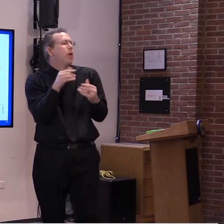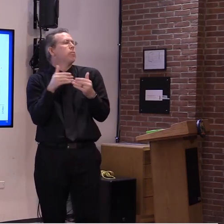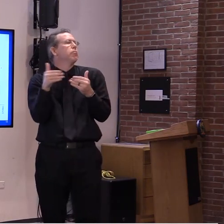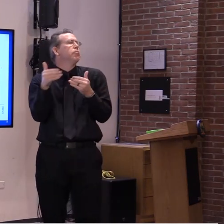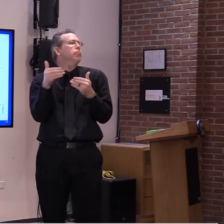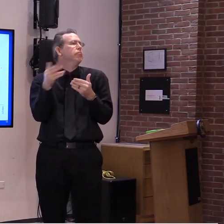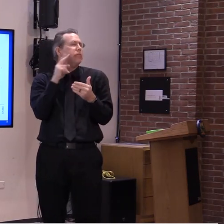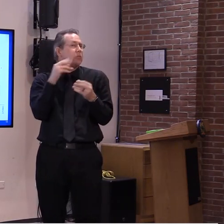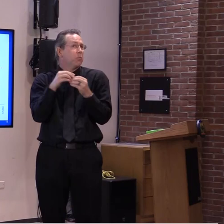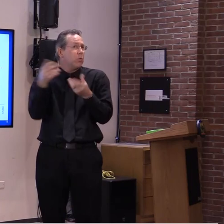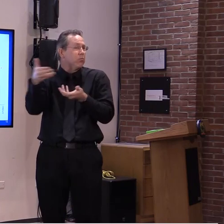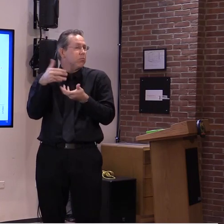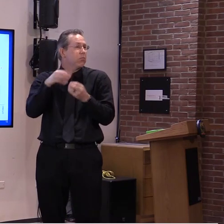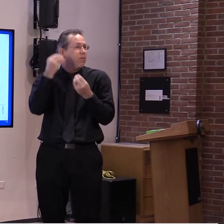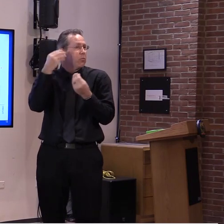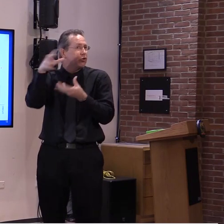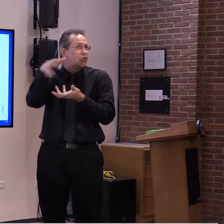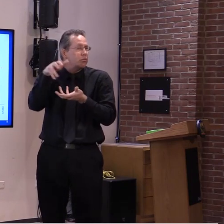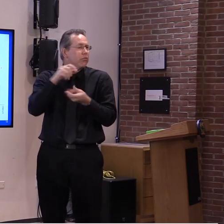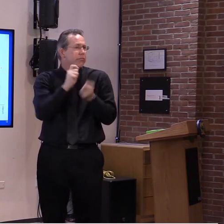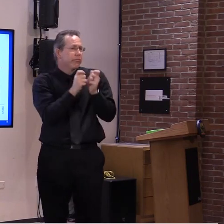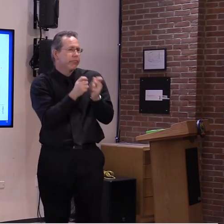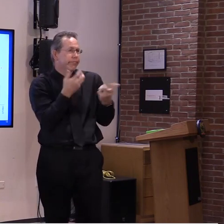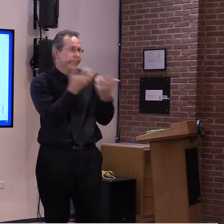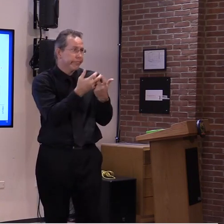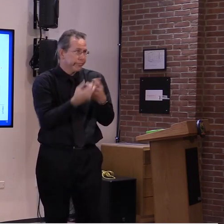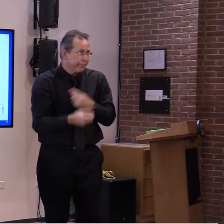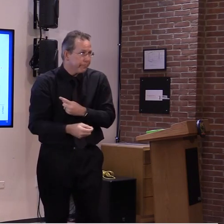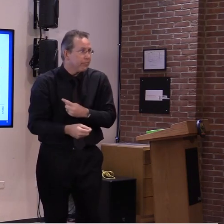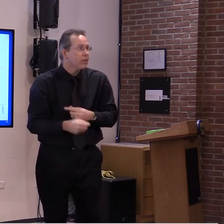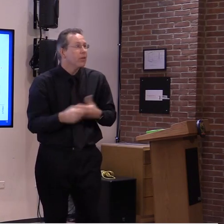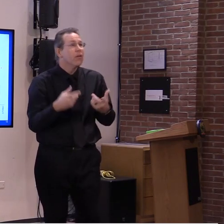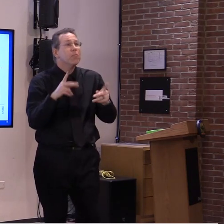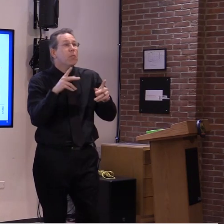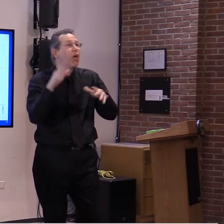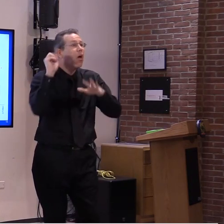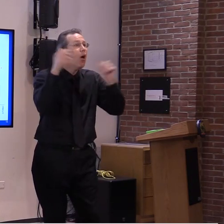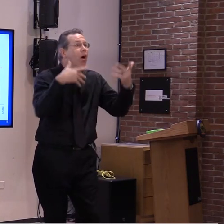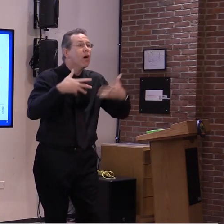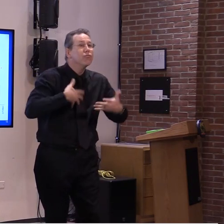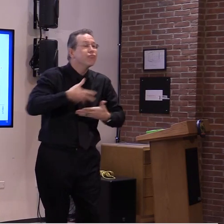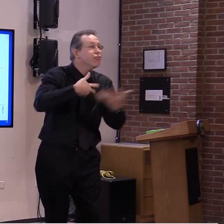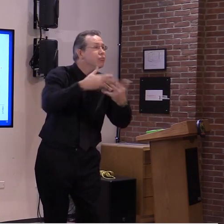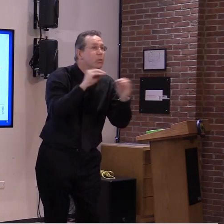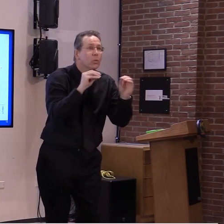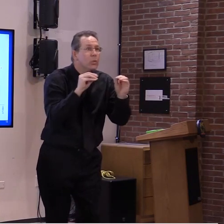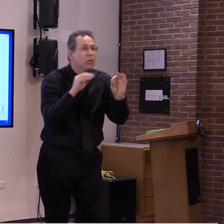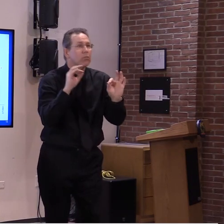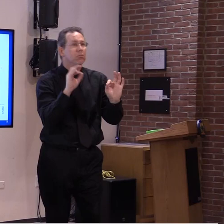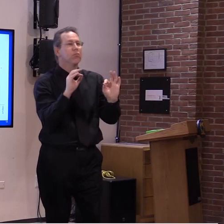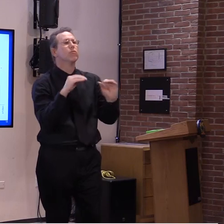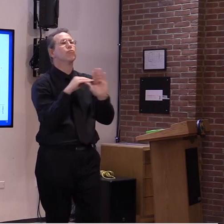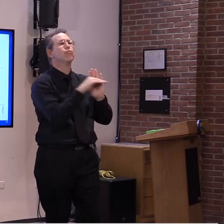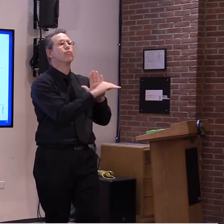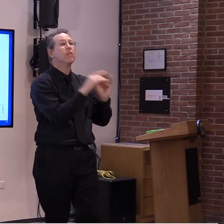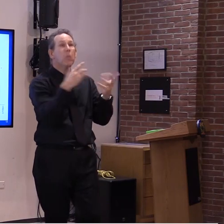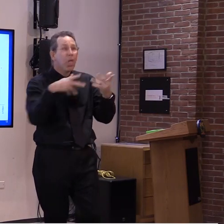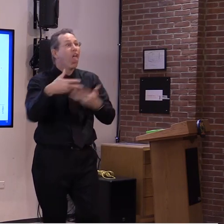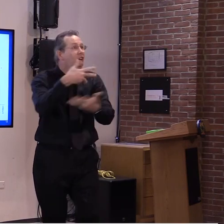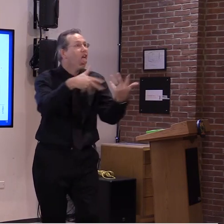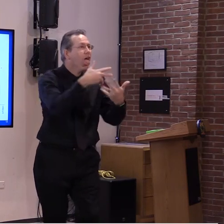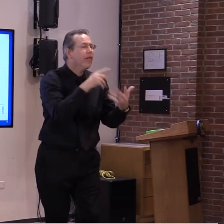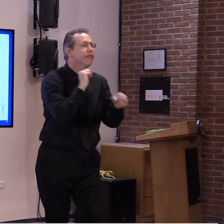cases connected to the holidays that is consistent with the increase other states experienced after the Thanksgiving holiday.